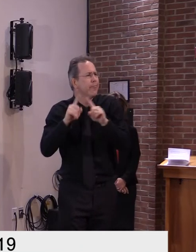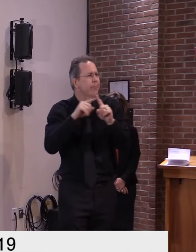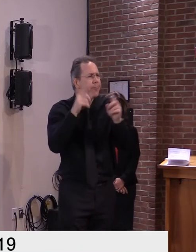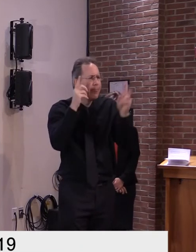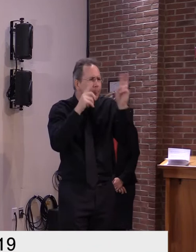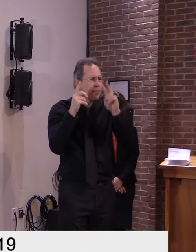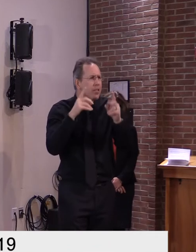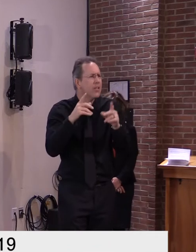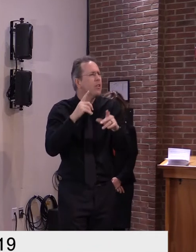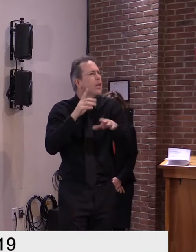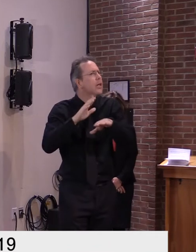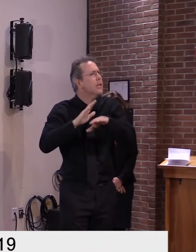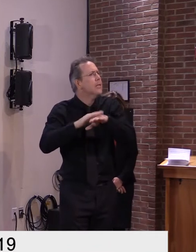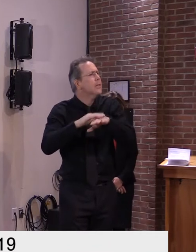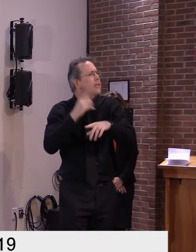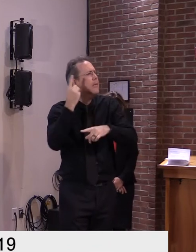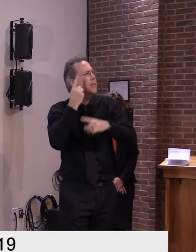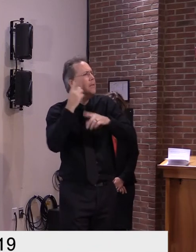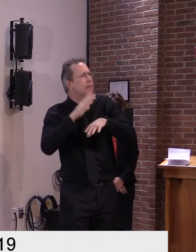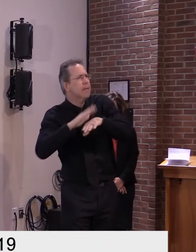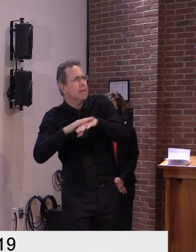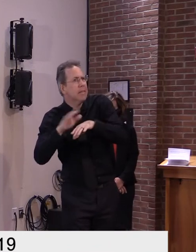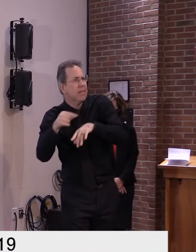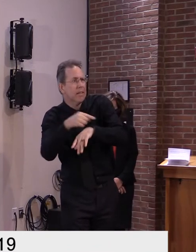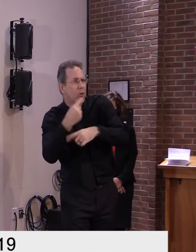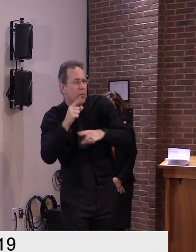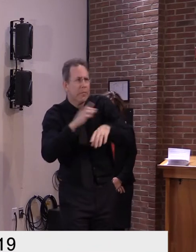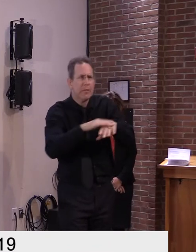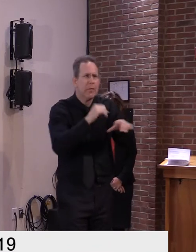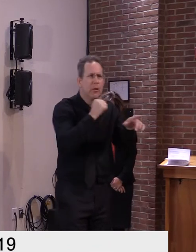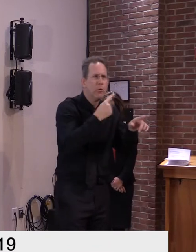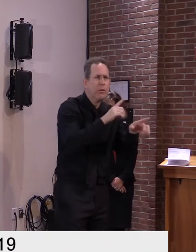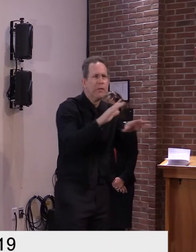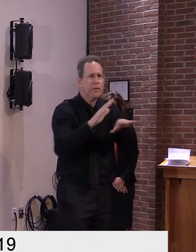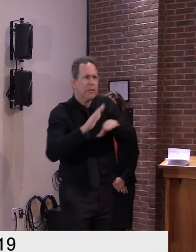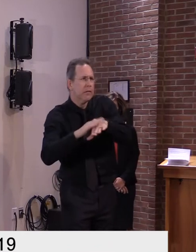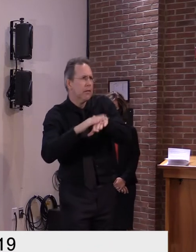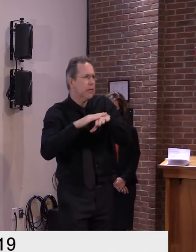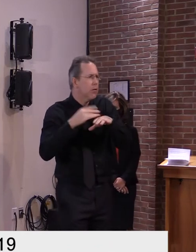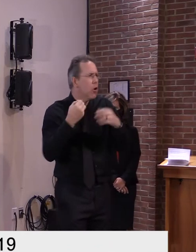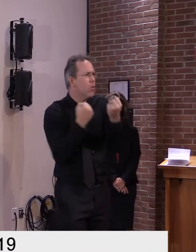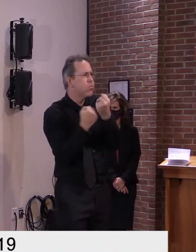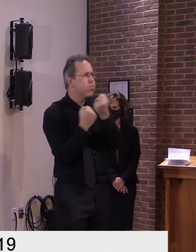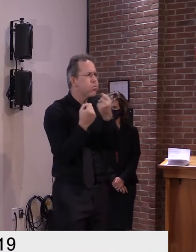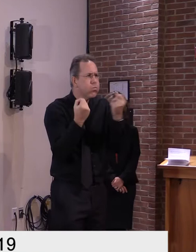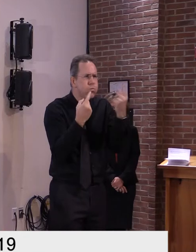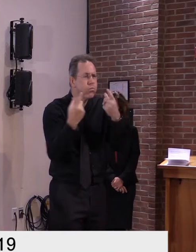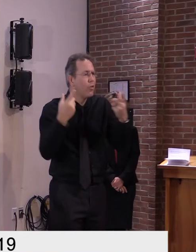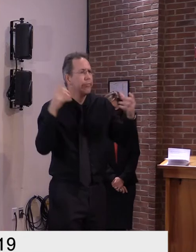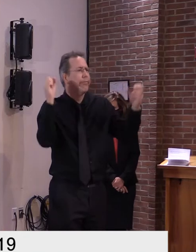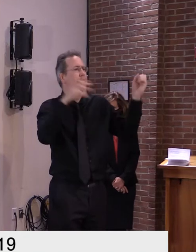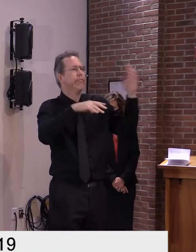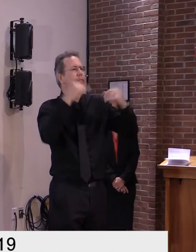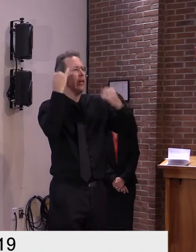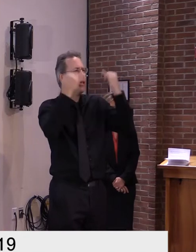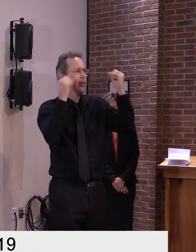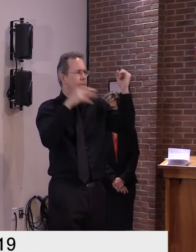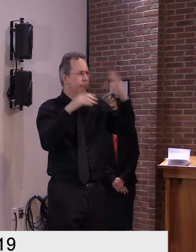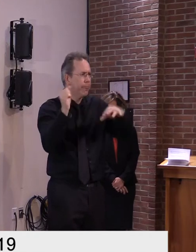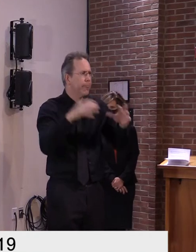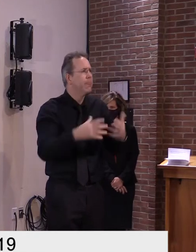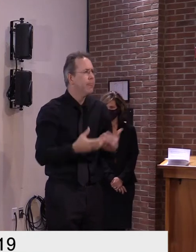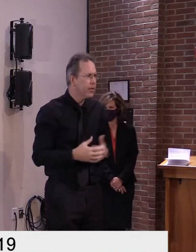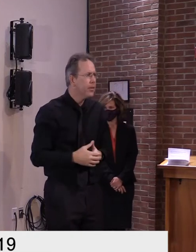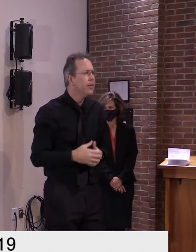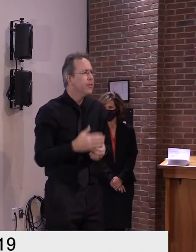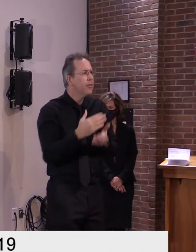So those are the issues. I've just put them all out on the table for you. But there are doses in Vermont that are